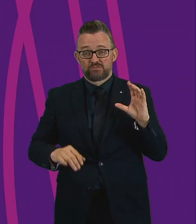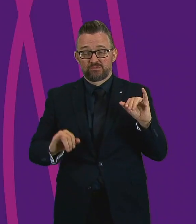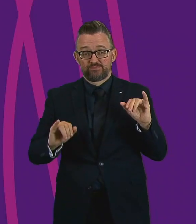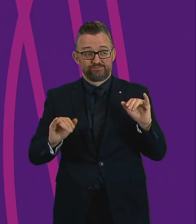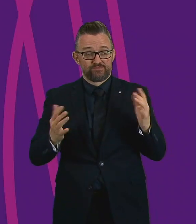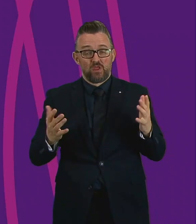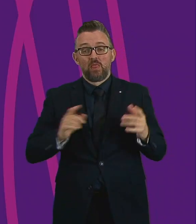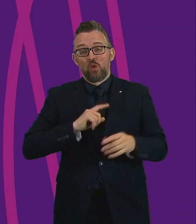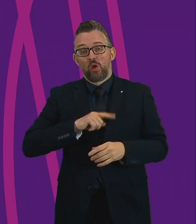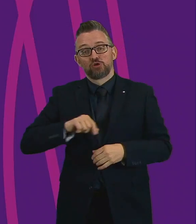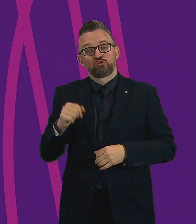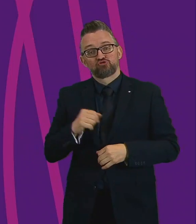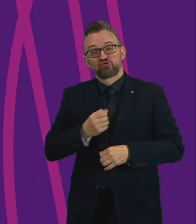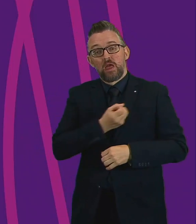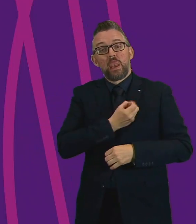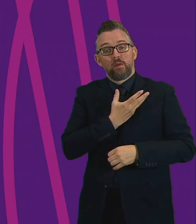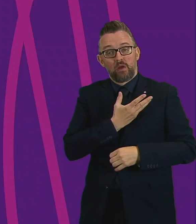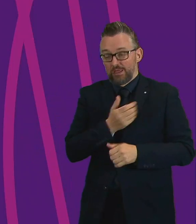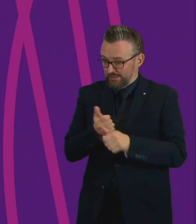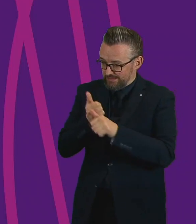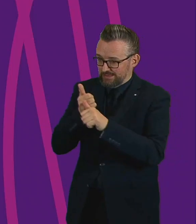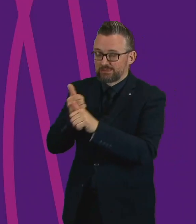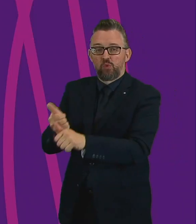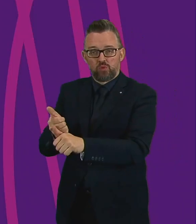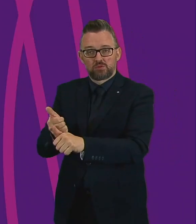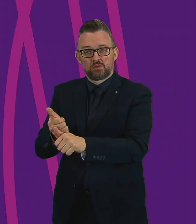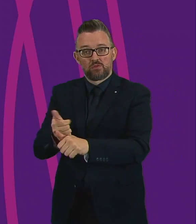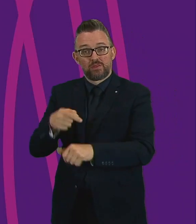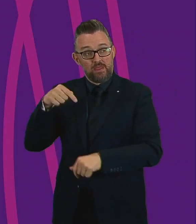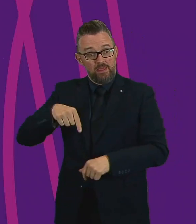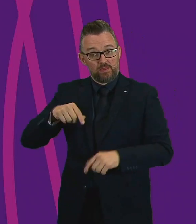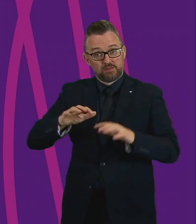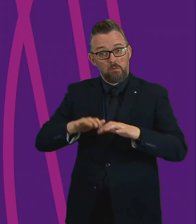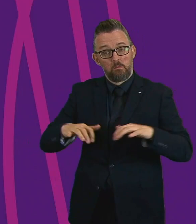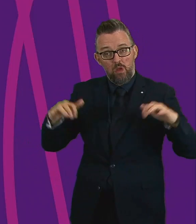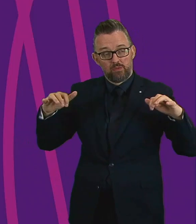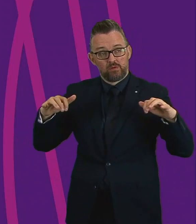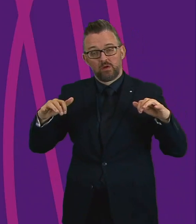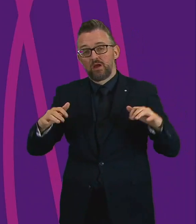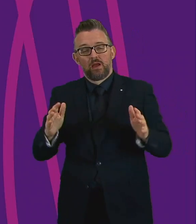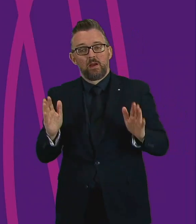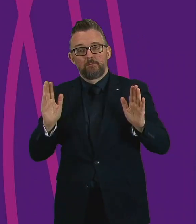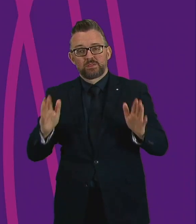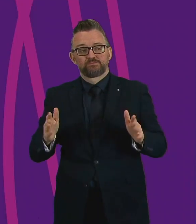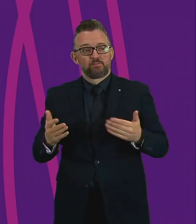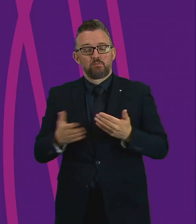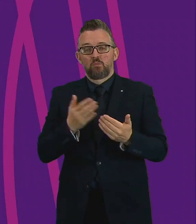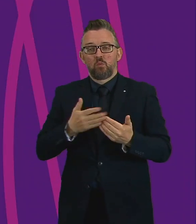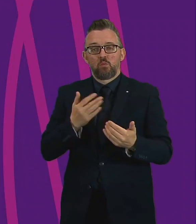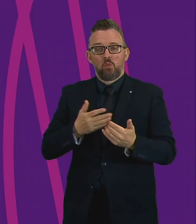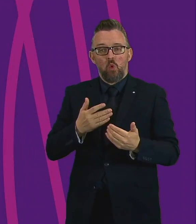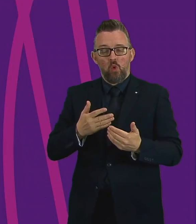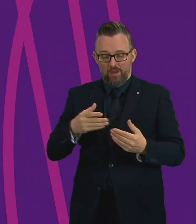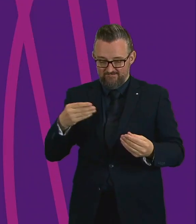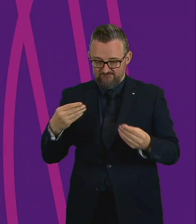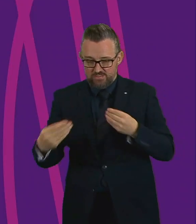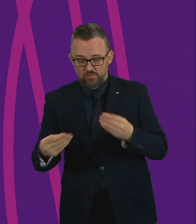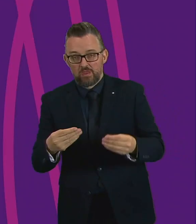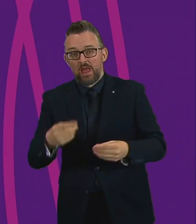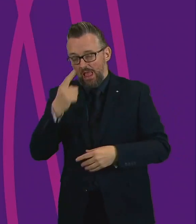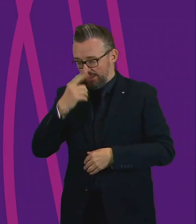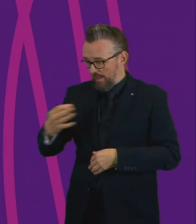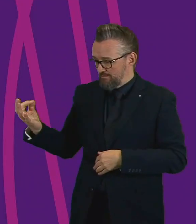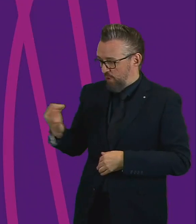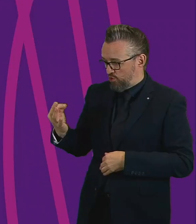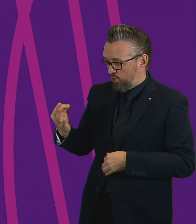why Scottish Labour does support the view that this Parliament must have greater ability to borrow to invest